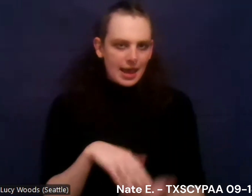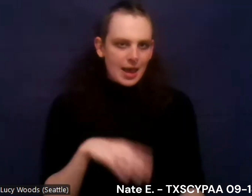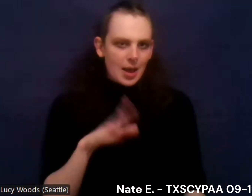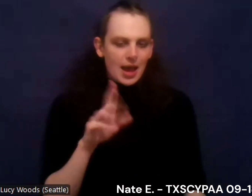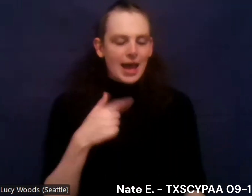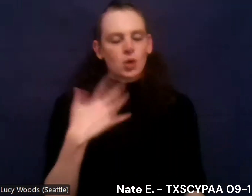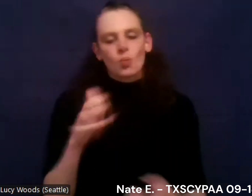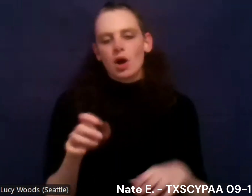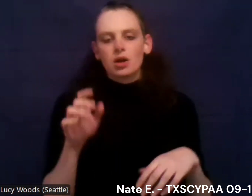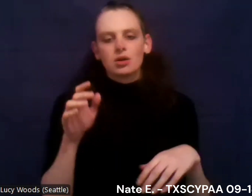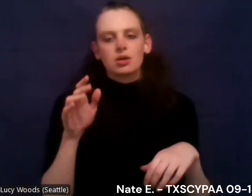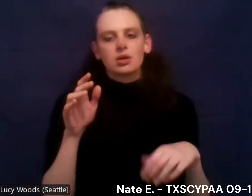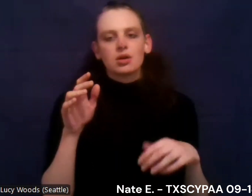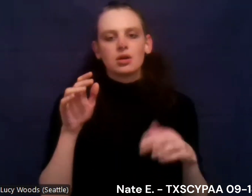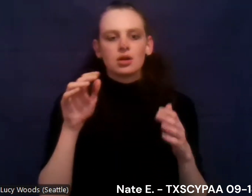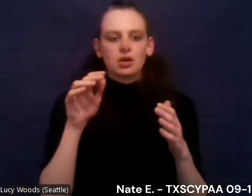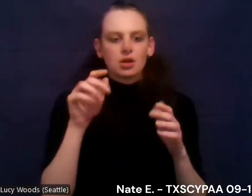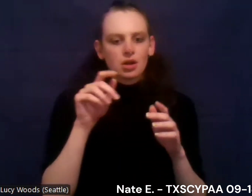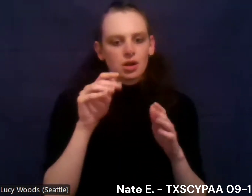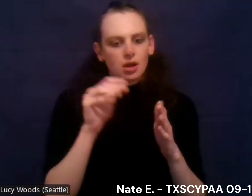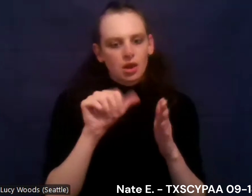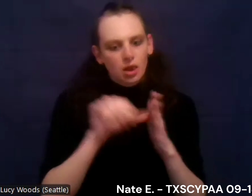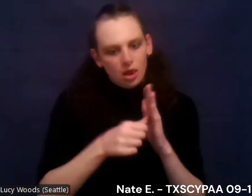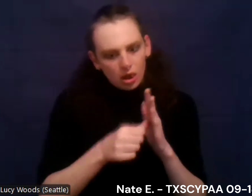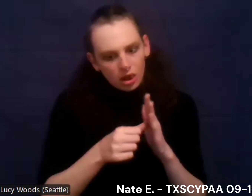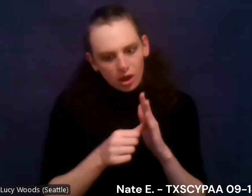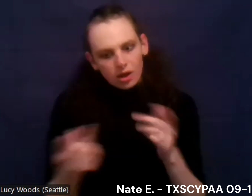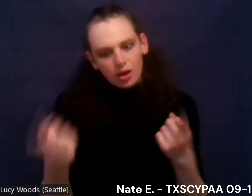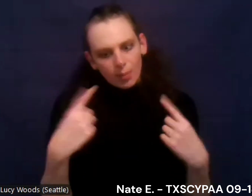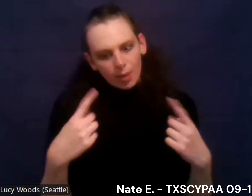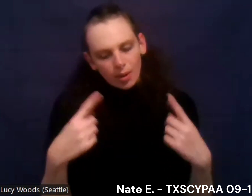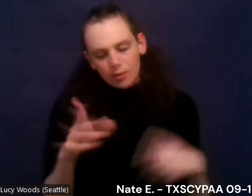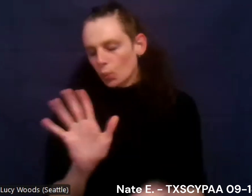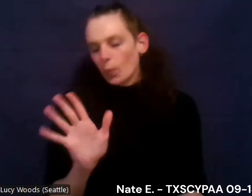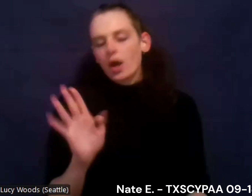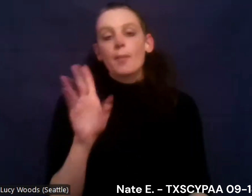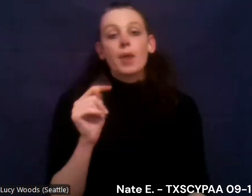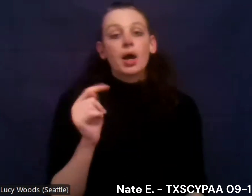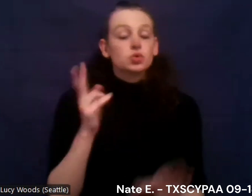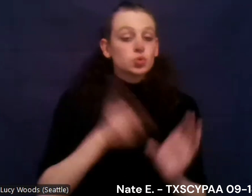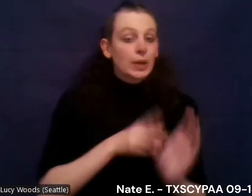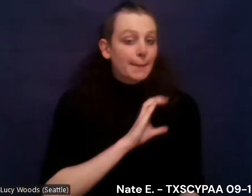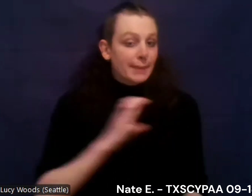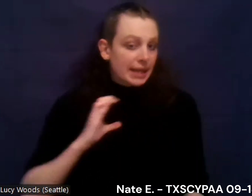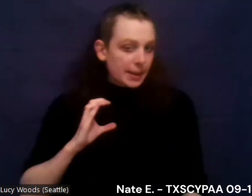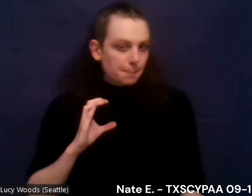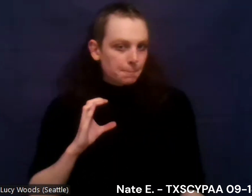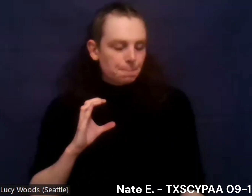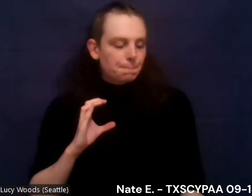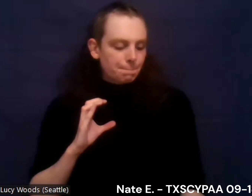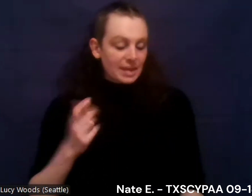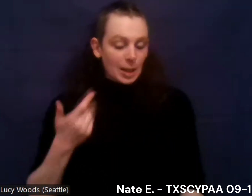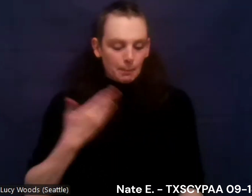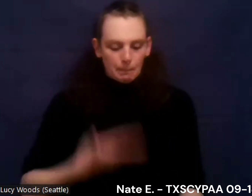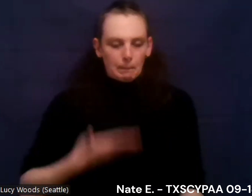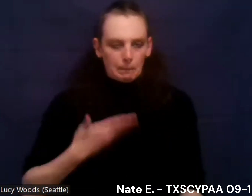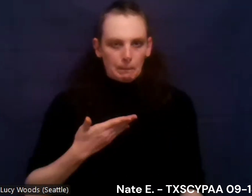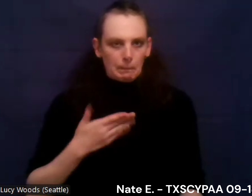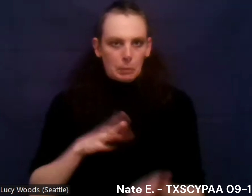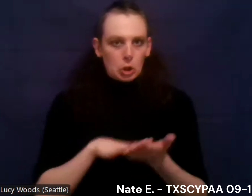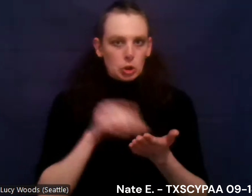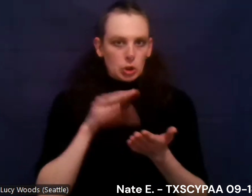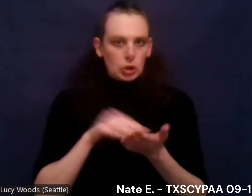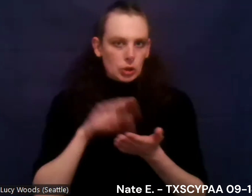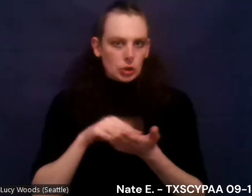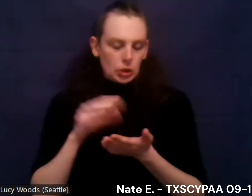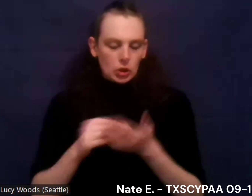coming or anything, but being a part of a committee like that and watching people and also being part like me learning stuff, like learning stuff and then getting to